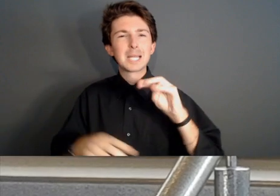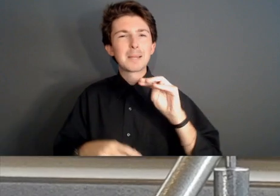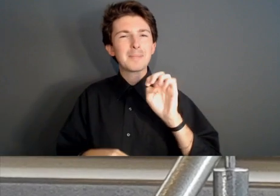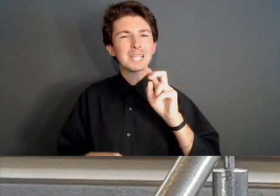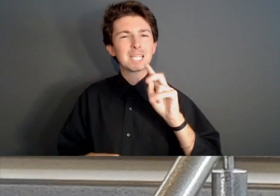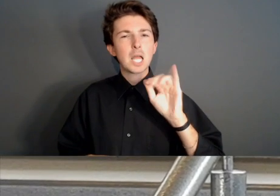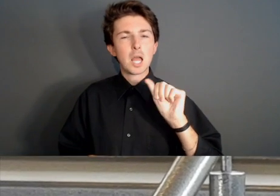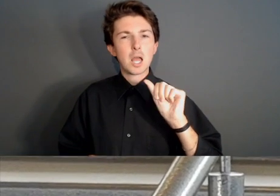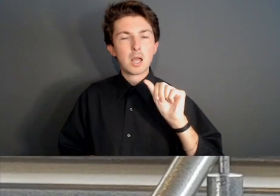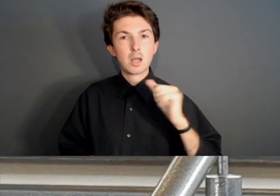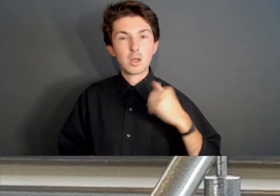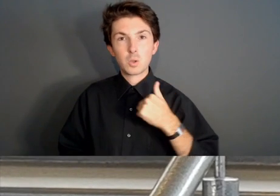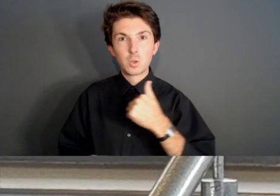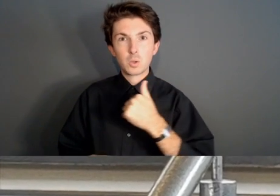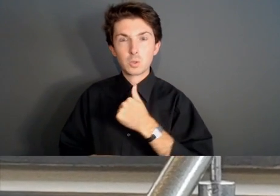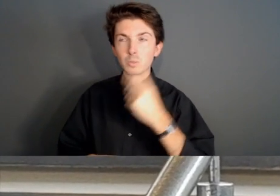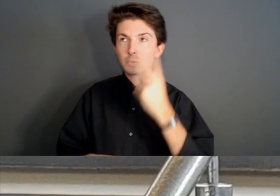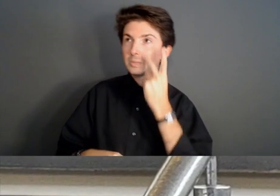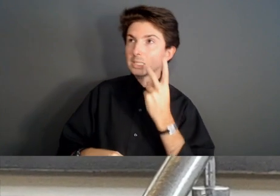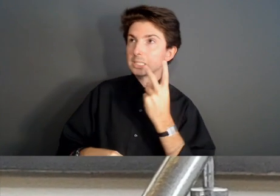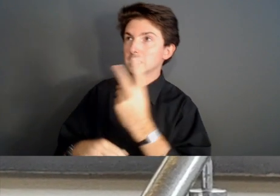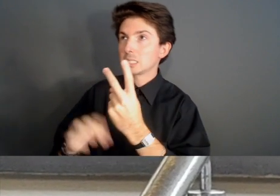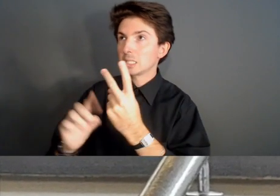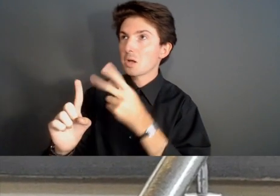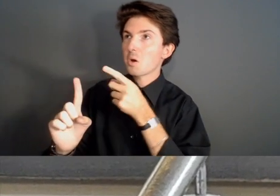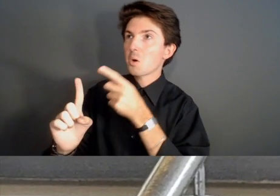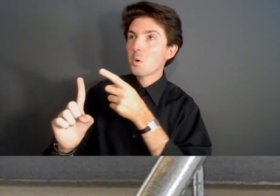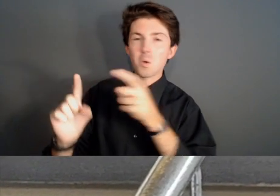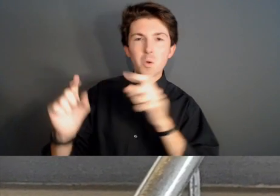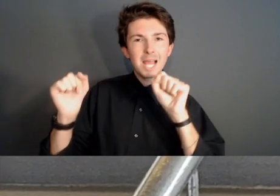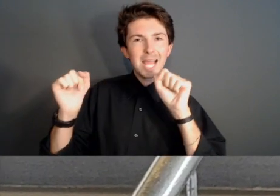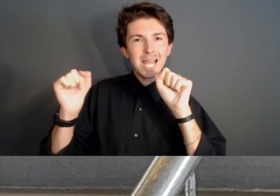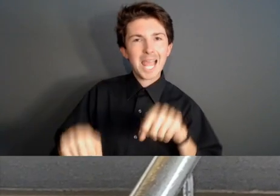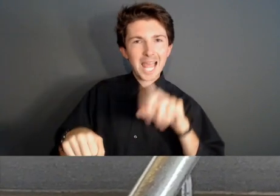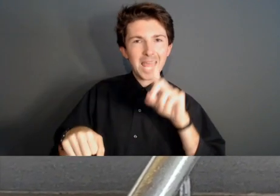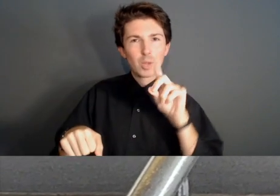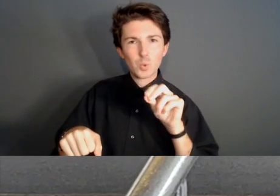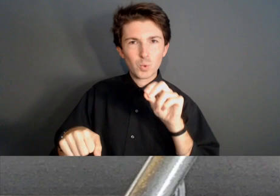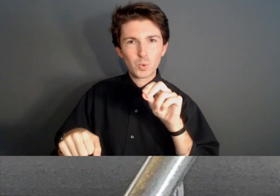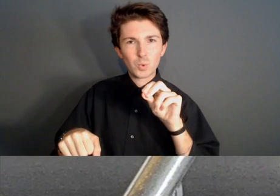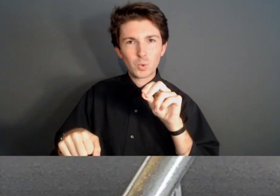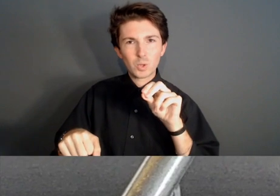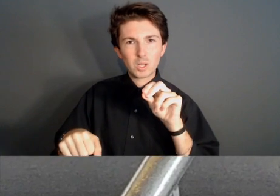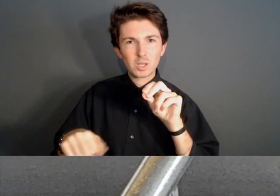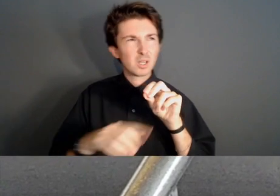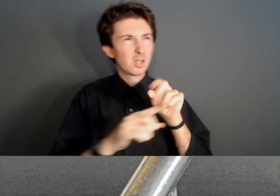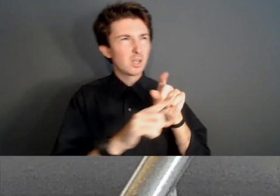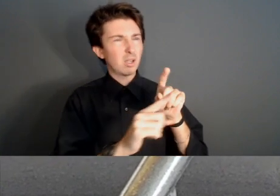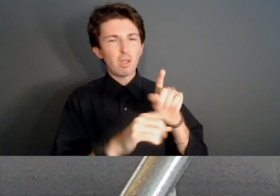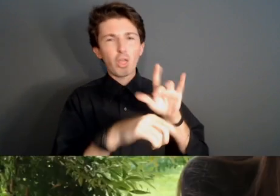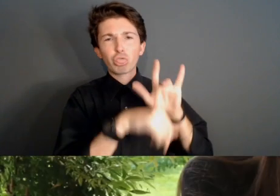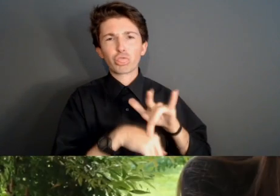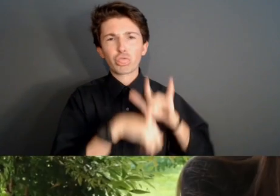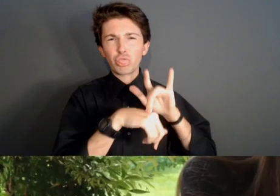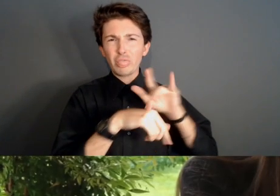so that we are seen for what we can do instead of for what we cannot